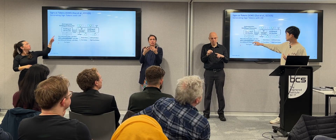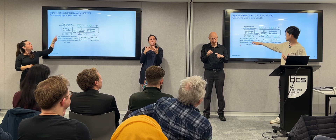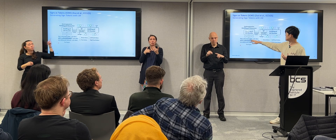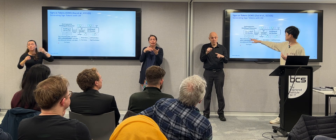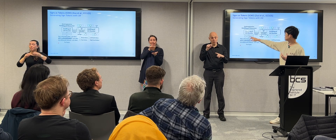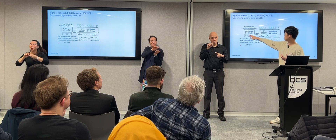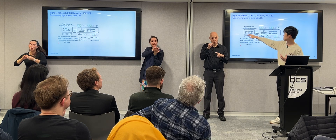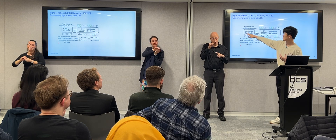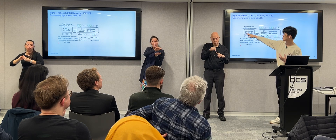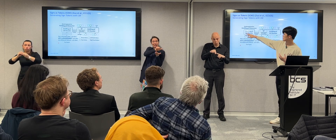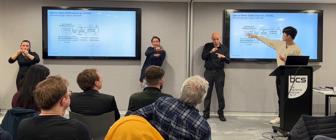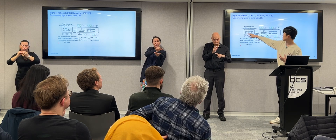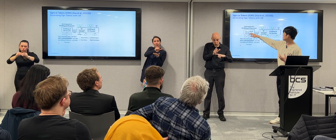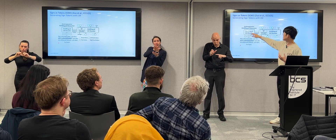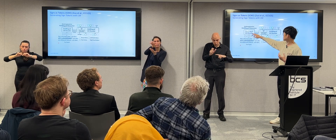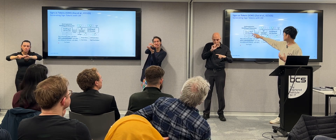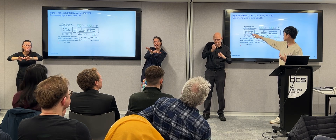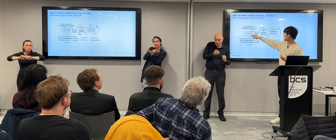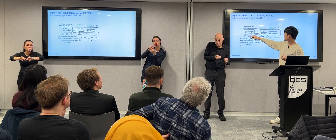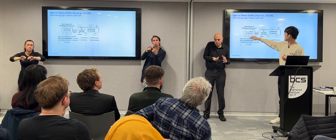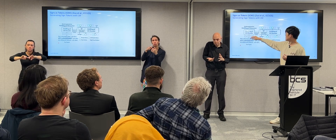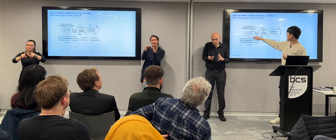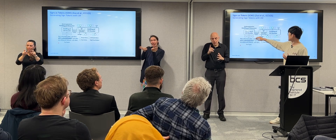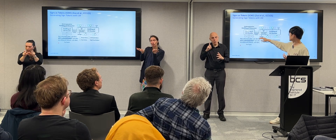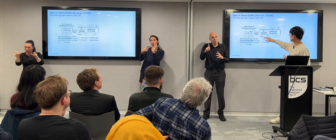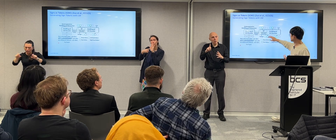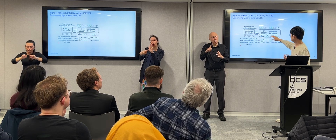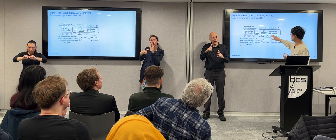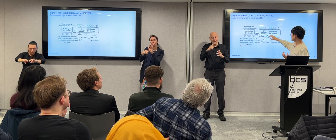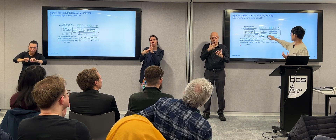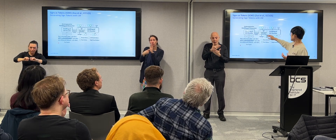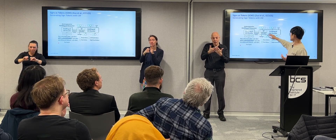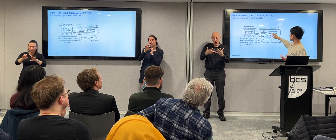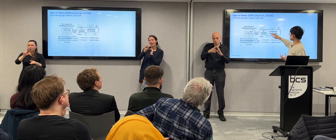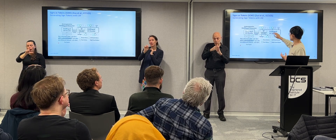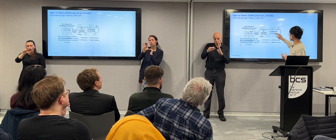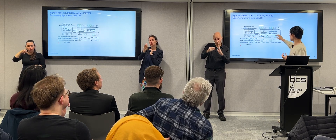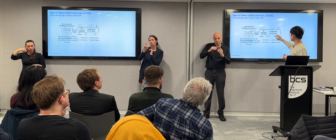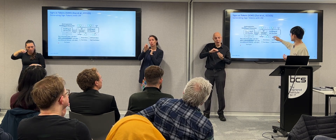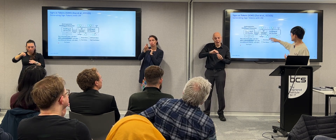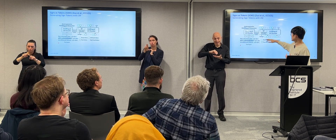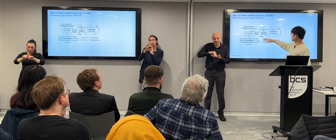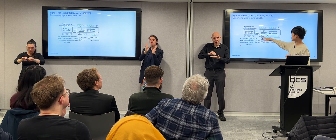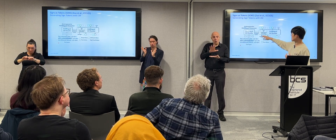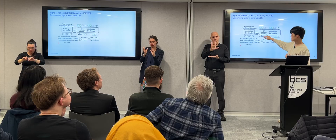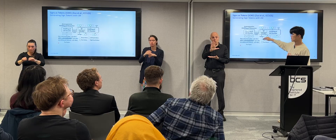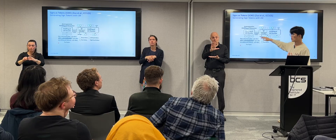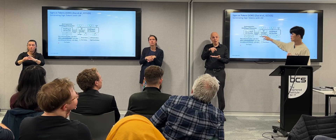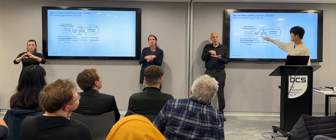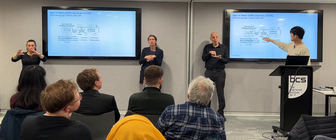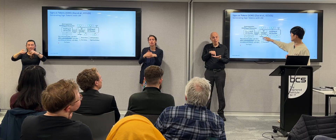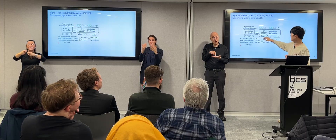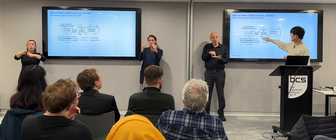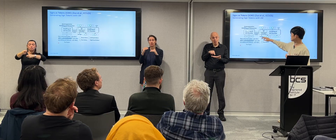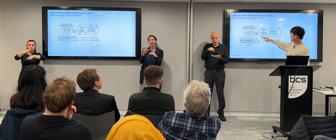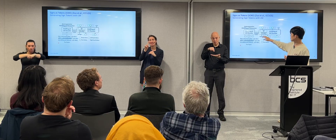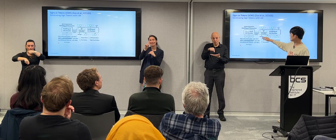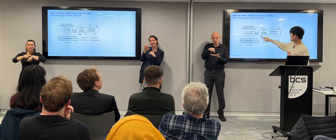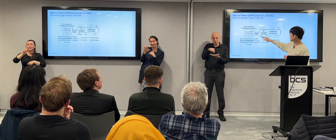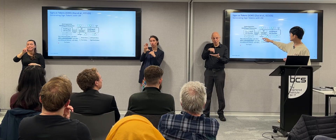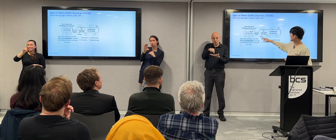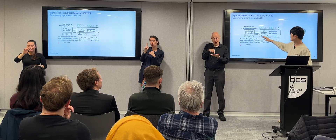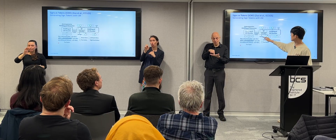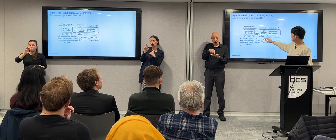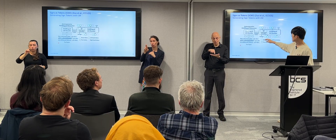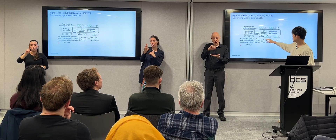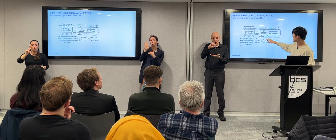text tokens into the language model encoder, and then the decoder will start from a